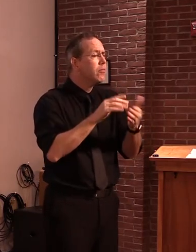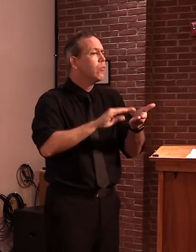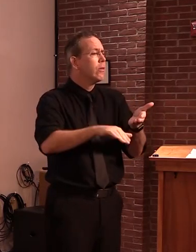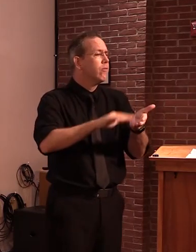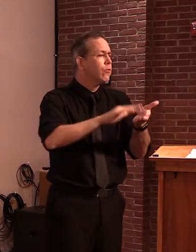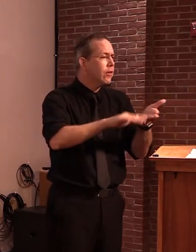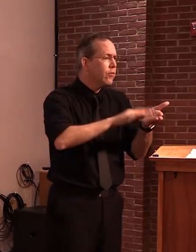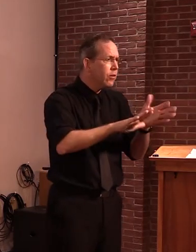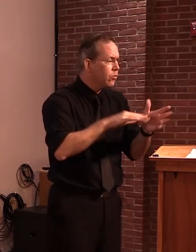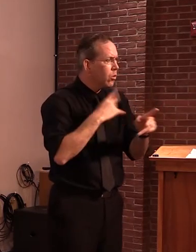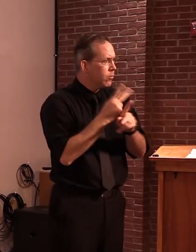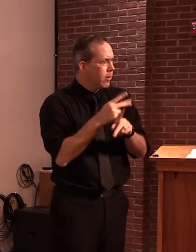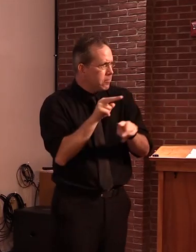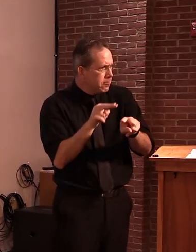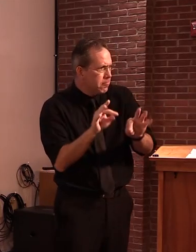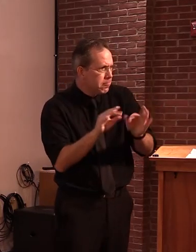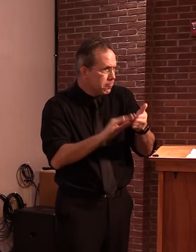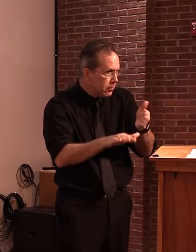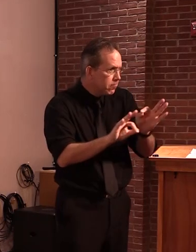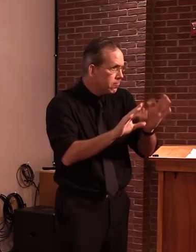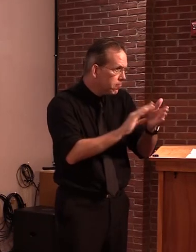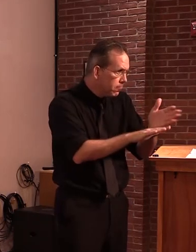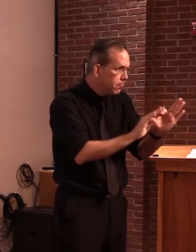the extra space that we have